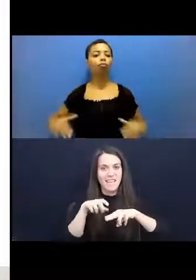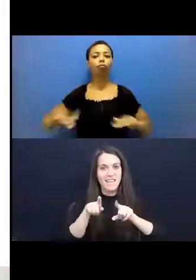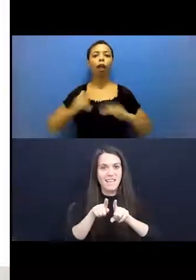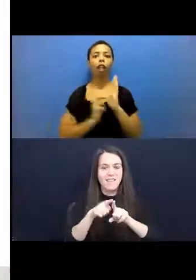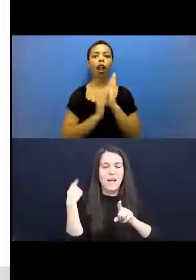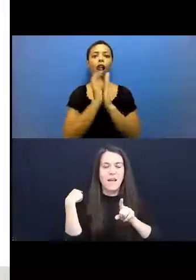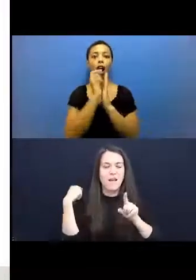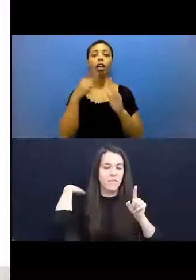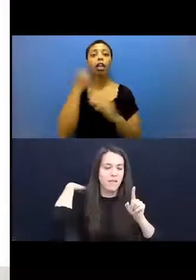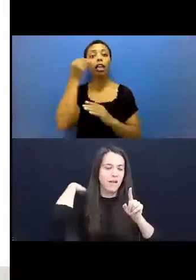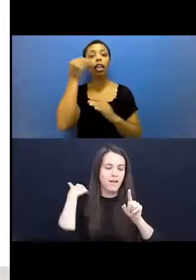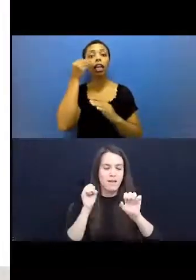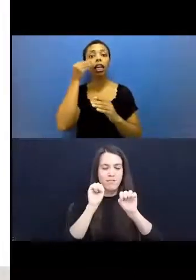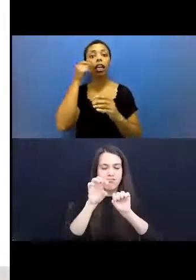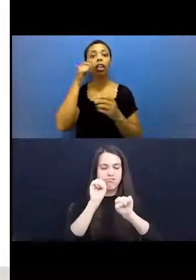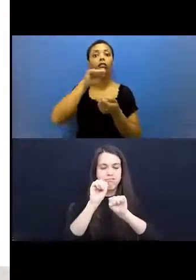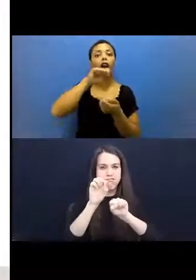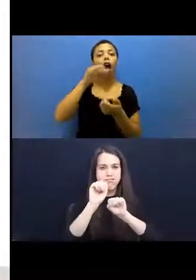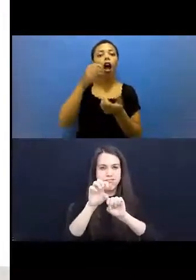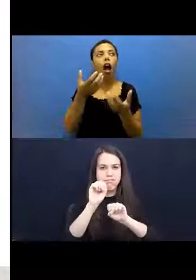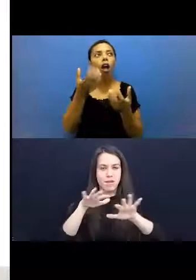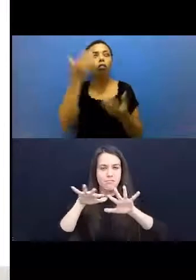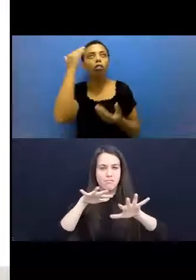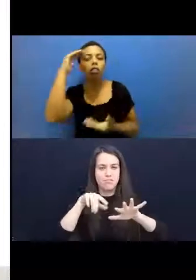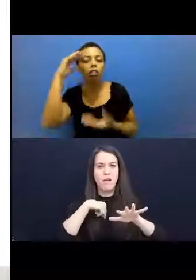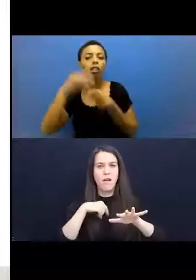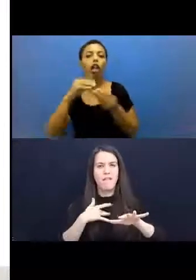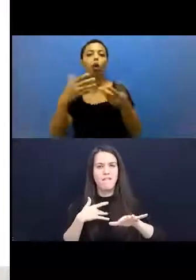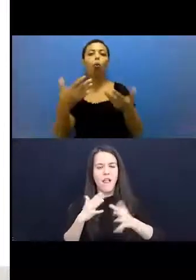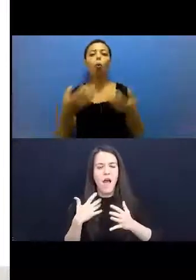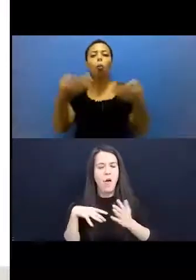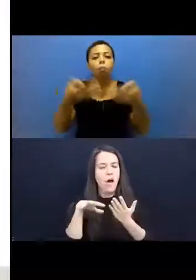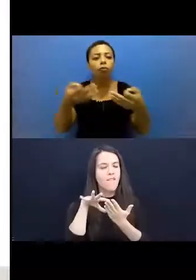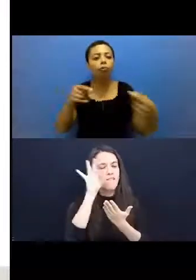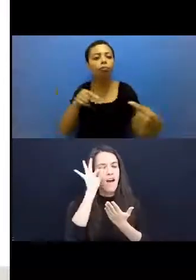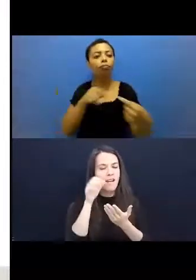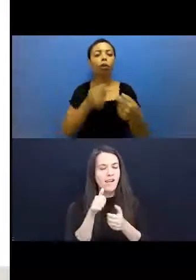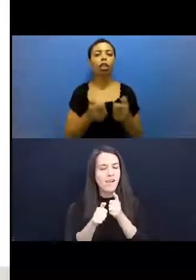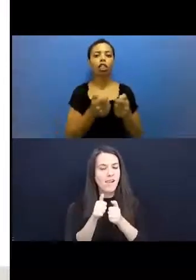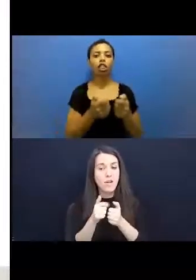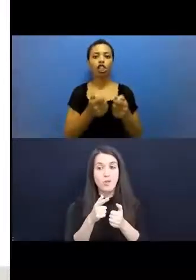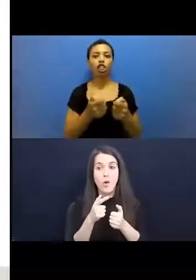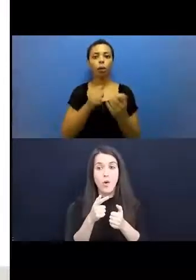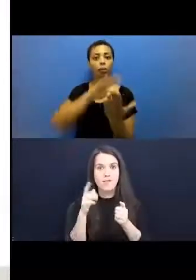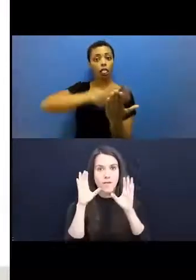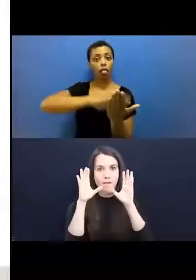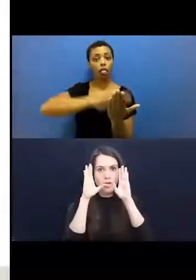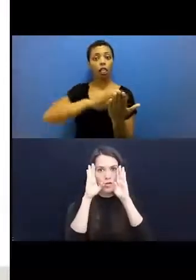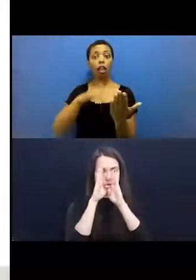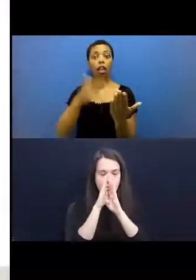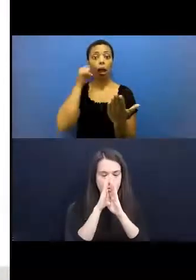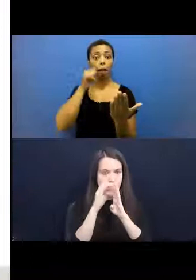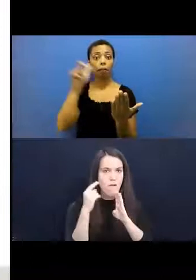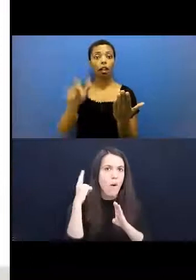the game interface. And because this person has low vision, she is using audio descriptions of the different